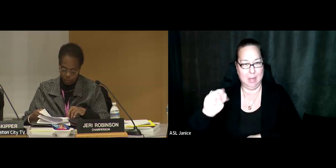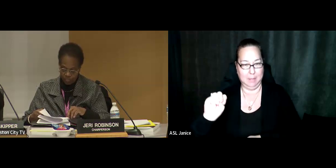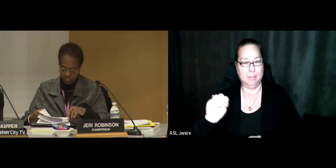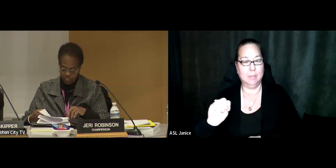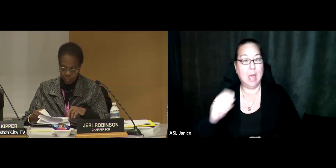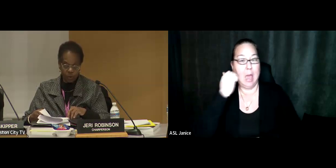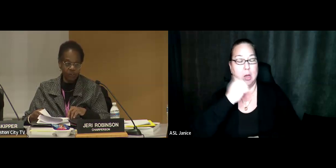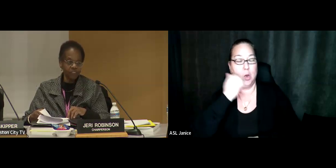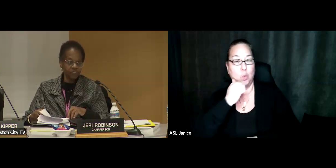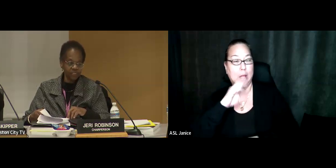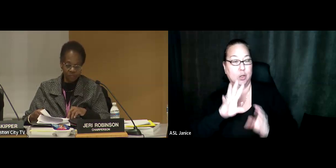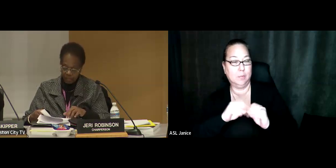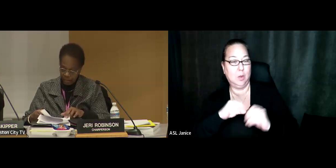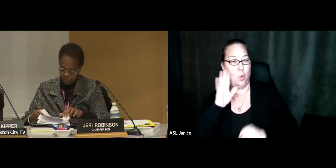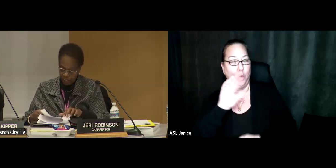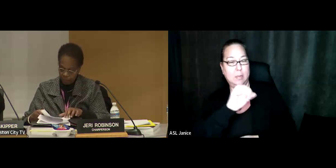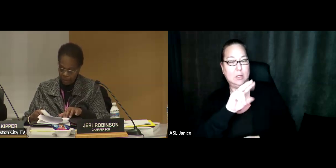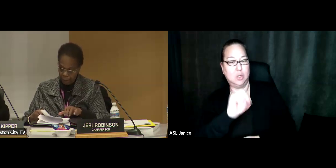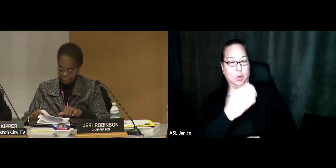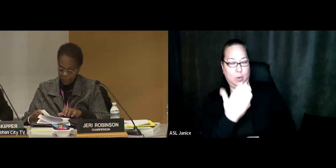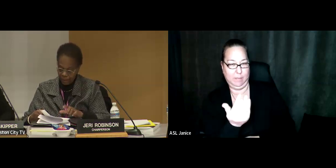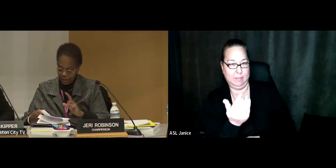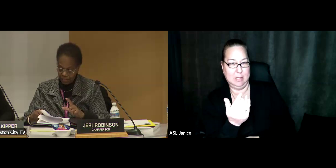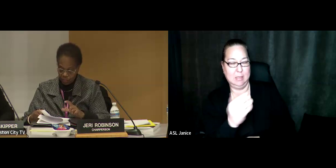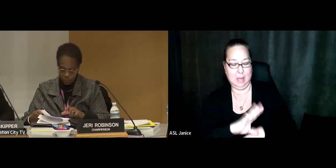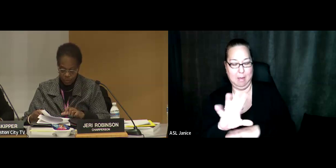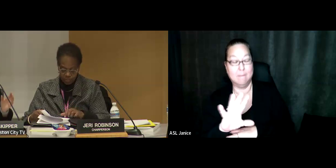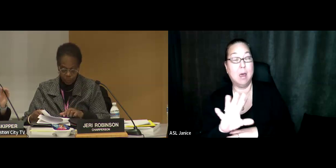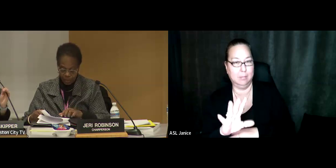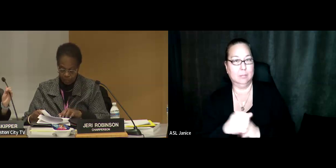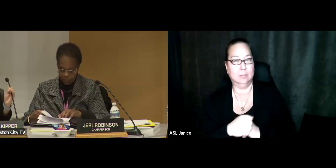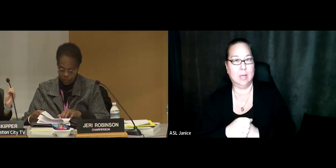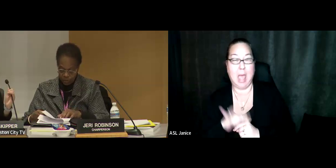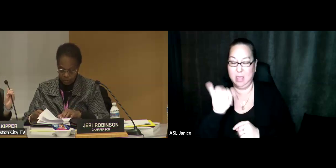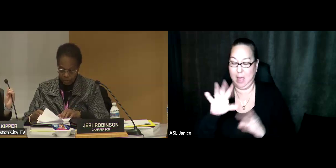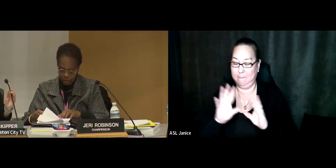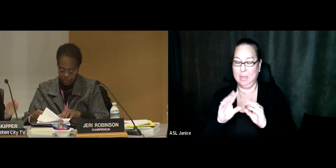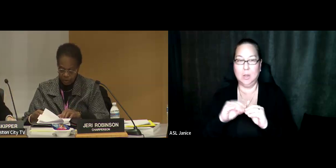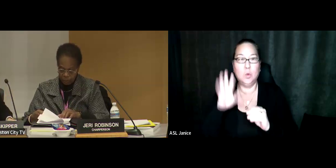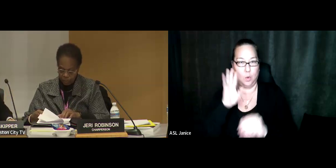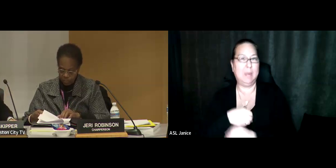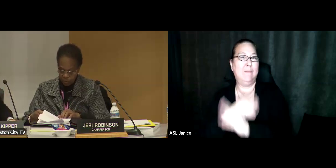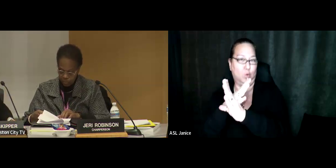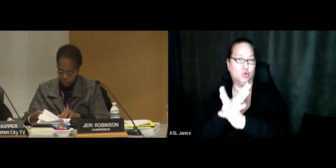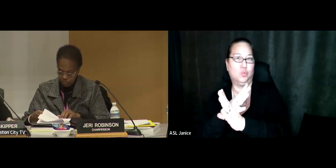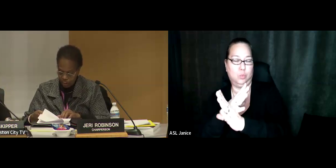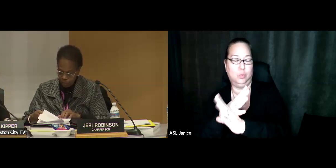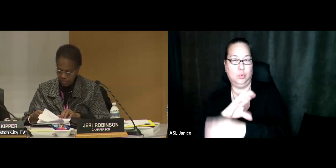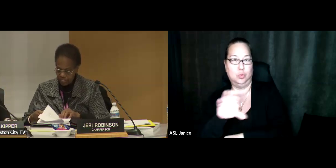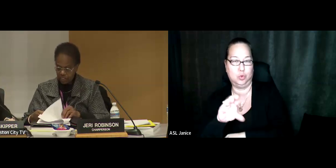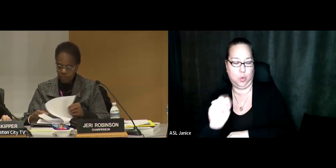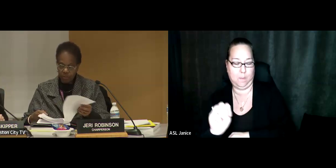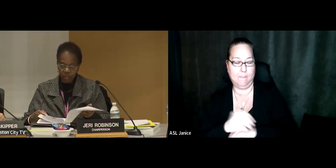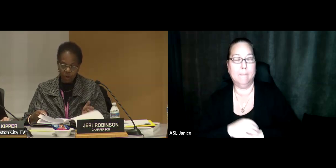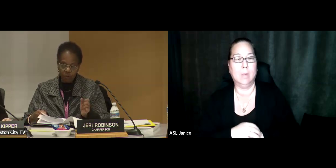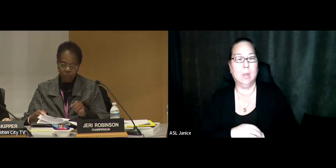place on Wednesday, January 15th at 5 p.m. Again, those meetings will be held virtually. The complete 2025